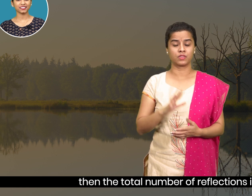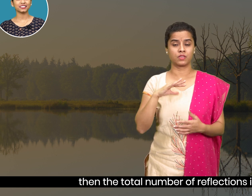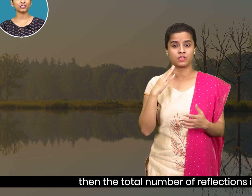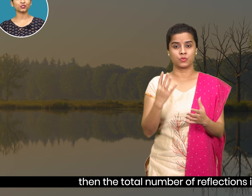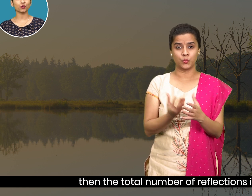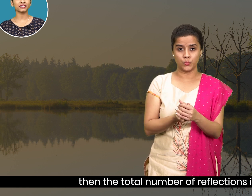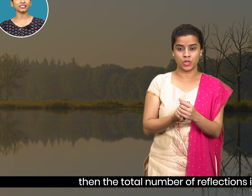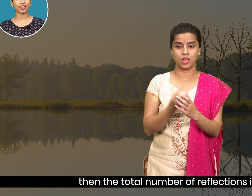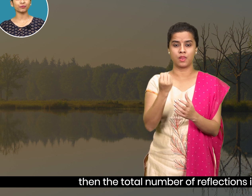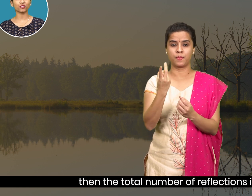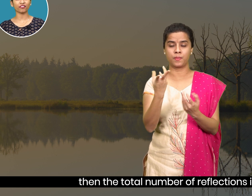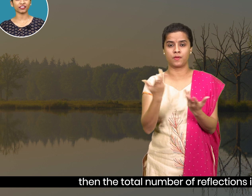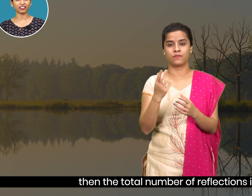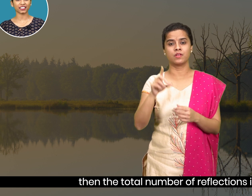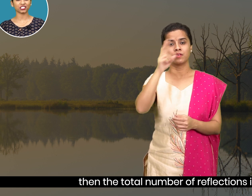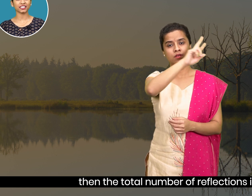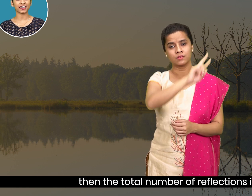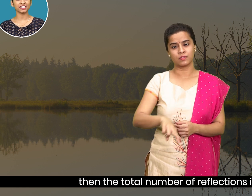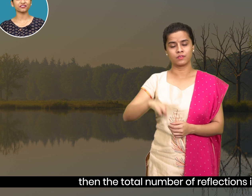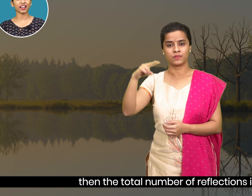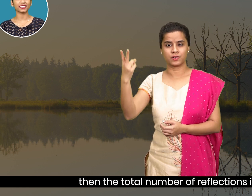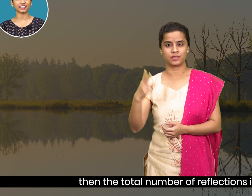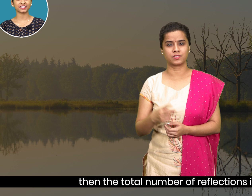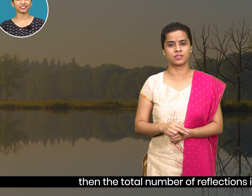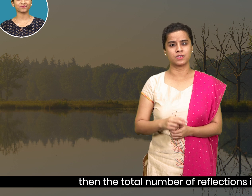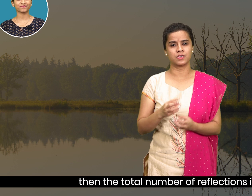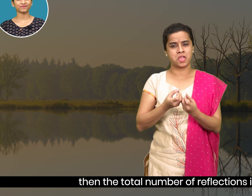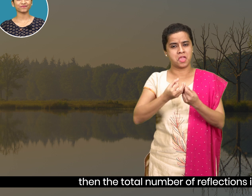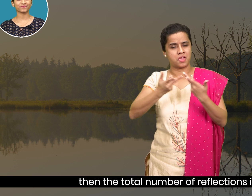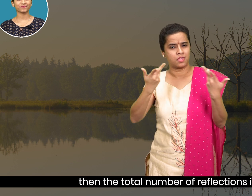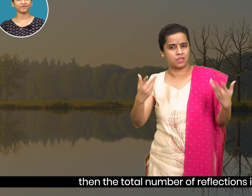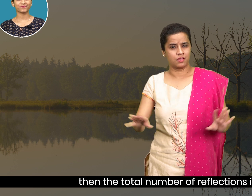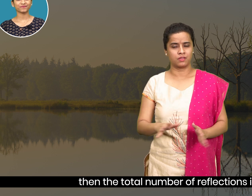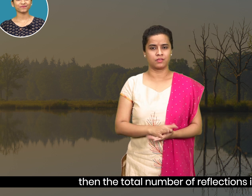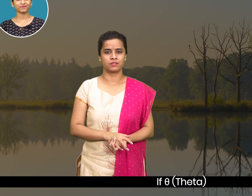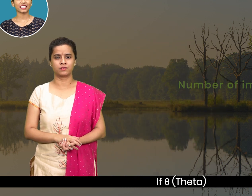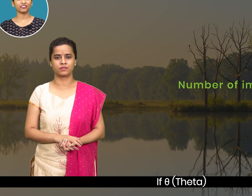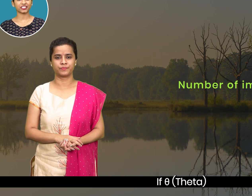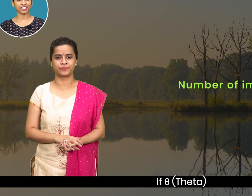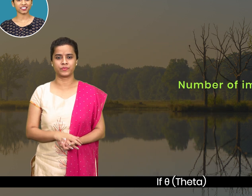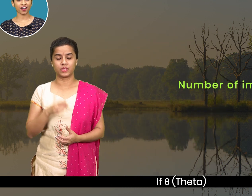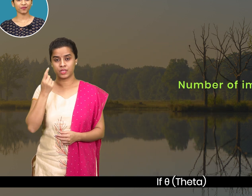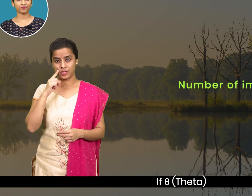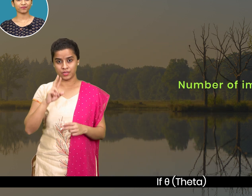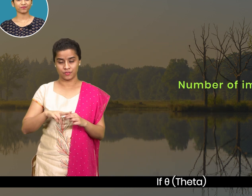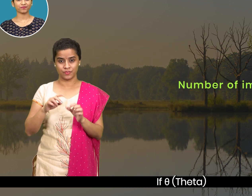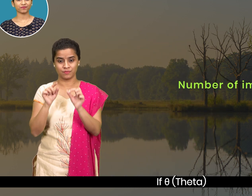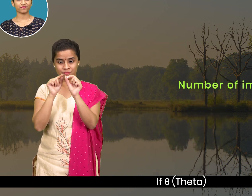then the total number of reflection is finite. If theta